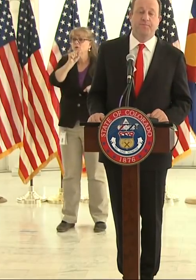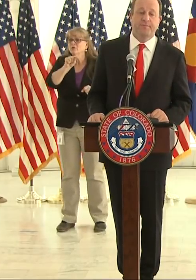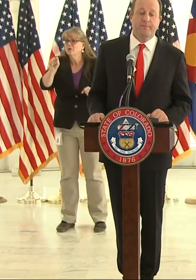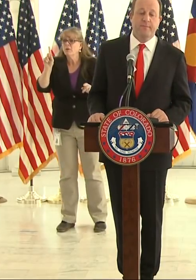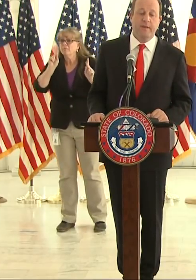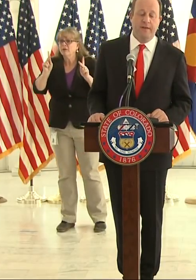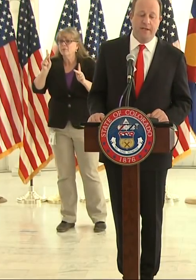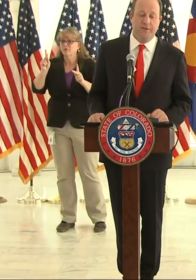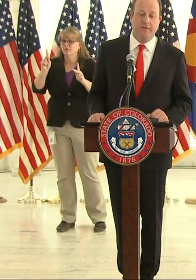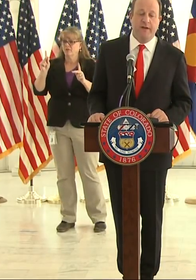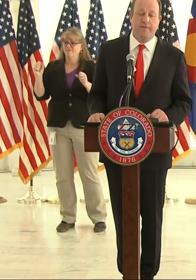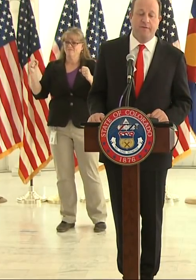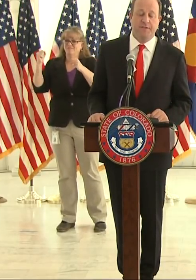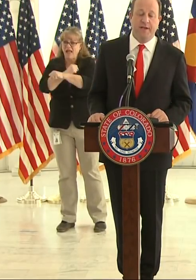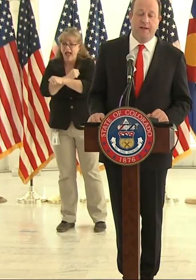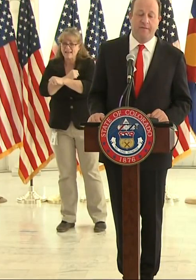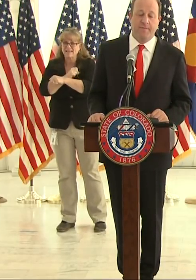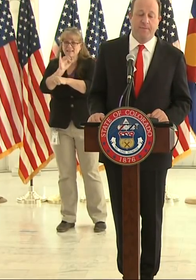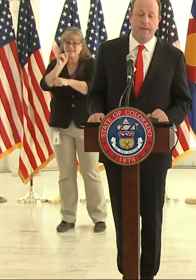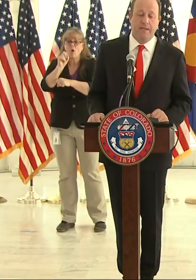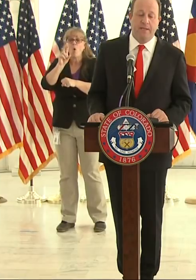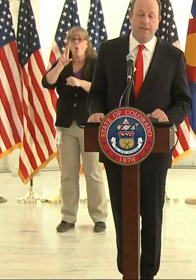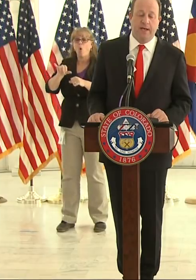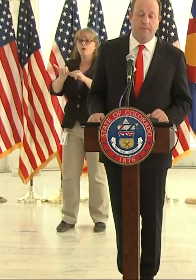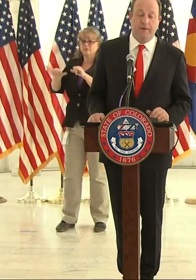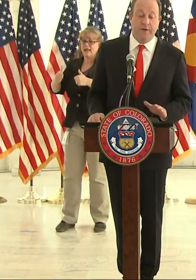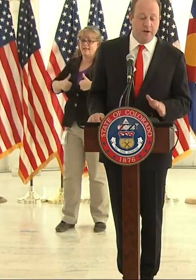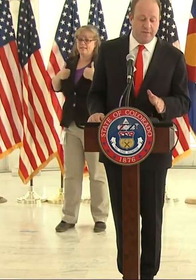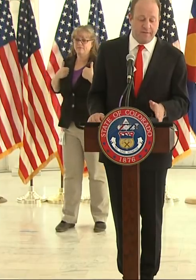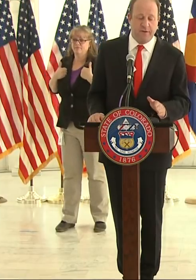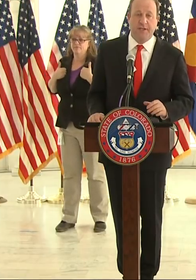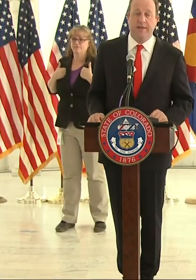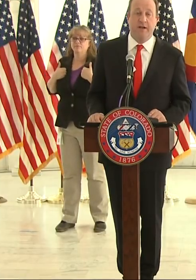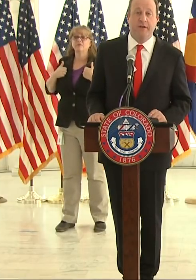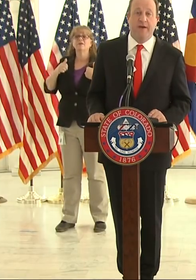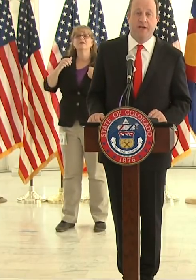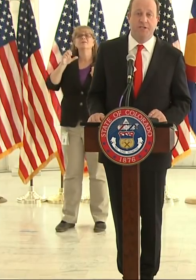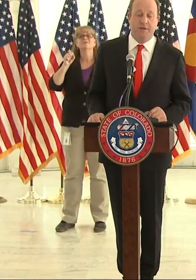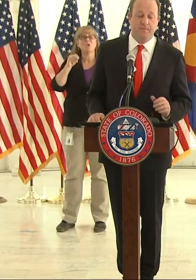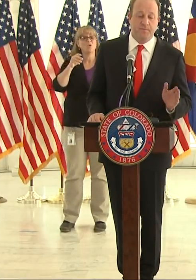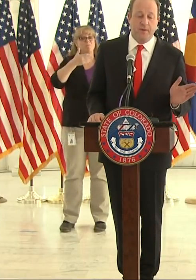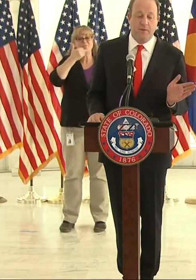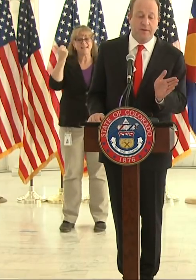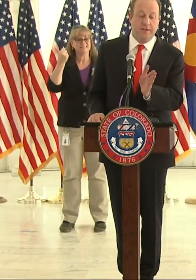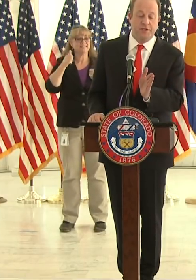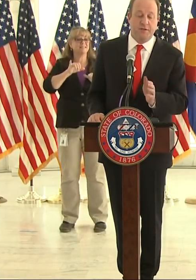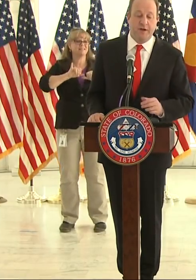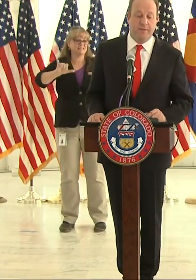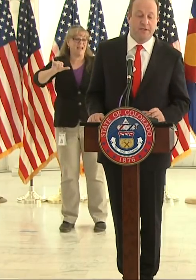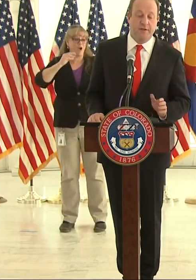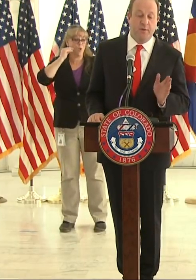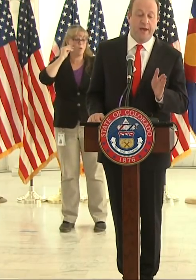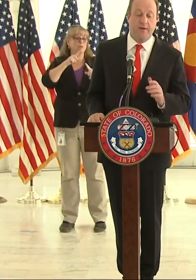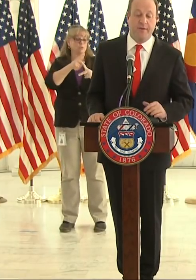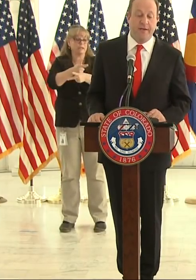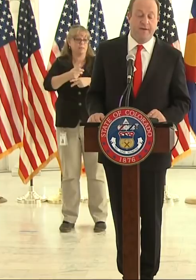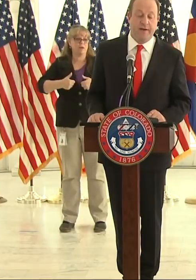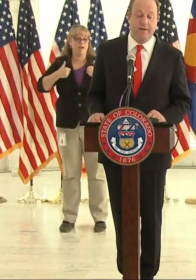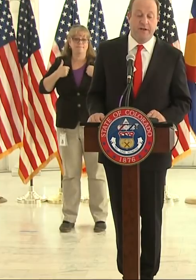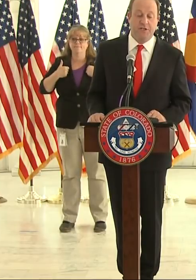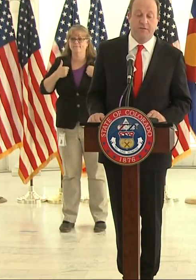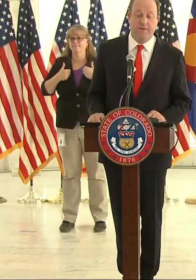favor. The odds are in your favor for staying alive. But if we don't have that first-line therapy of oxygen, the additional therapies along the way,